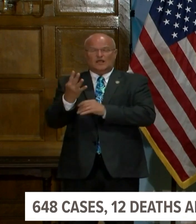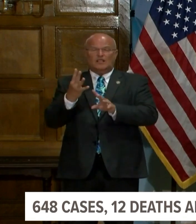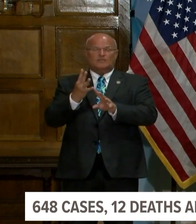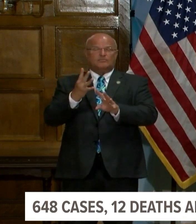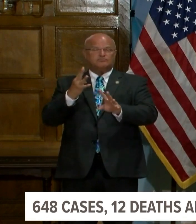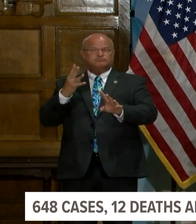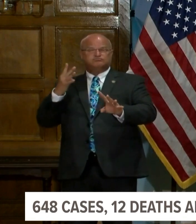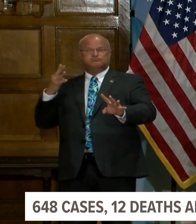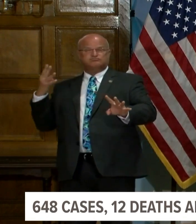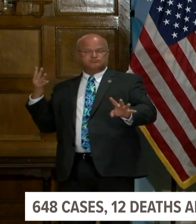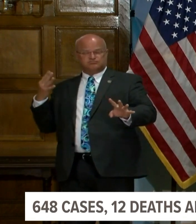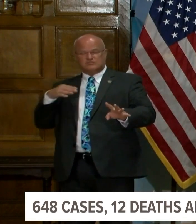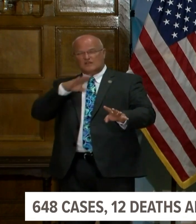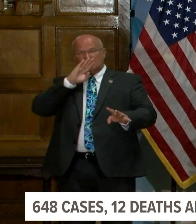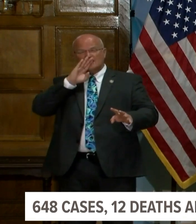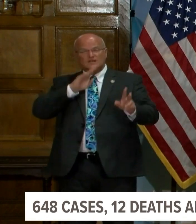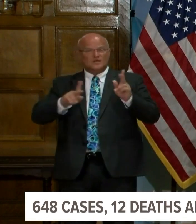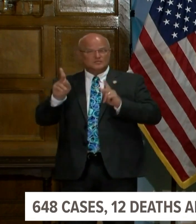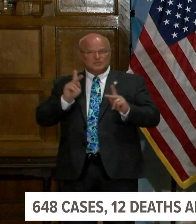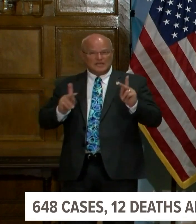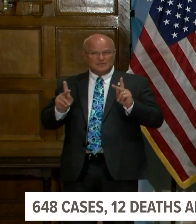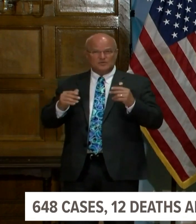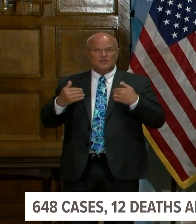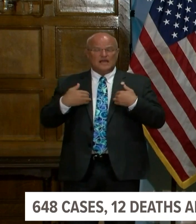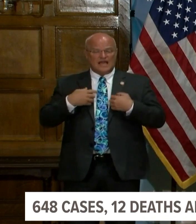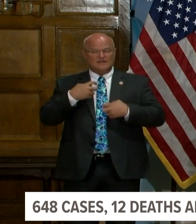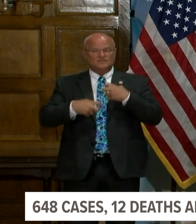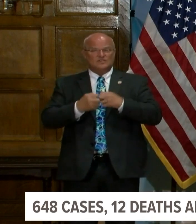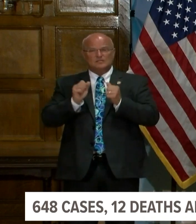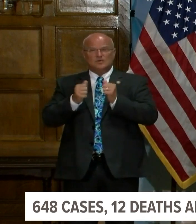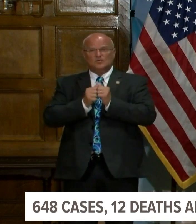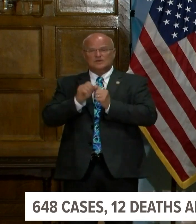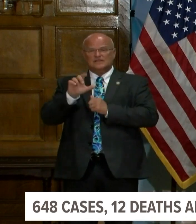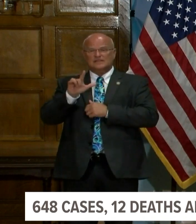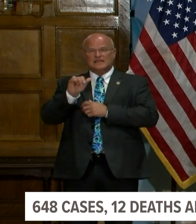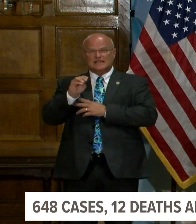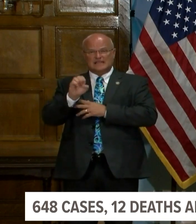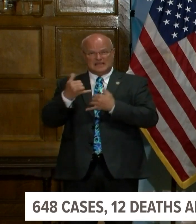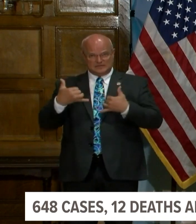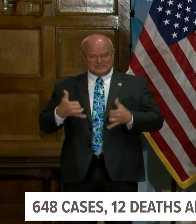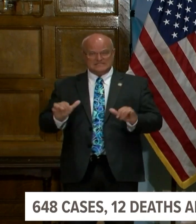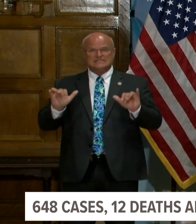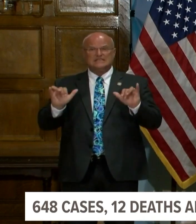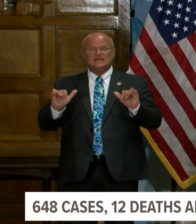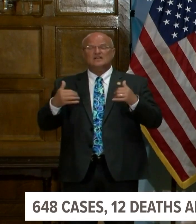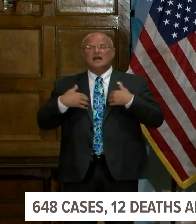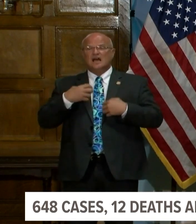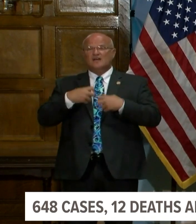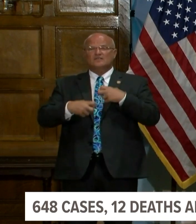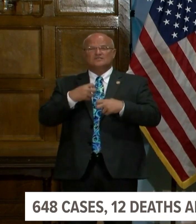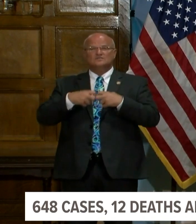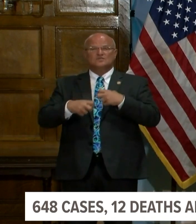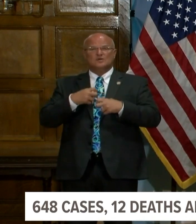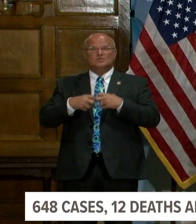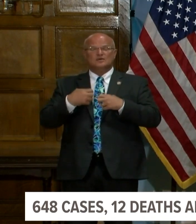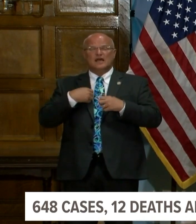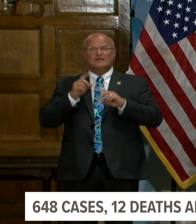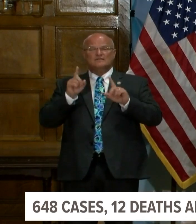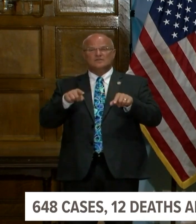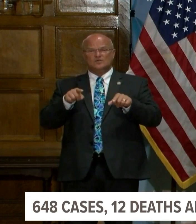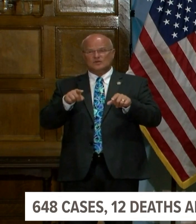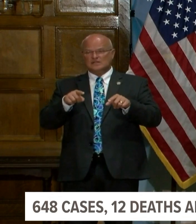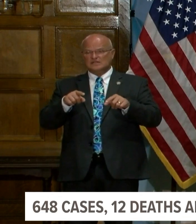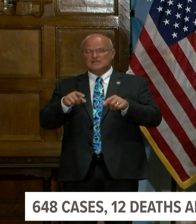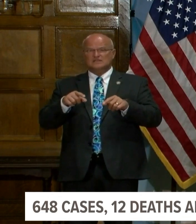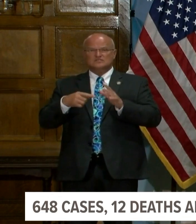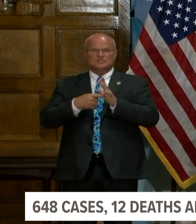long line of frustrated folks having trouble with their claims still. They're having trouble. They're having to go in person to